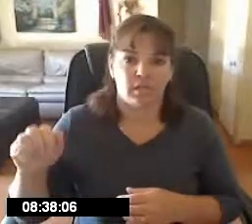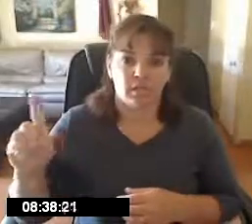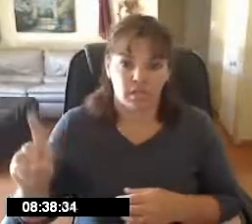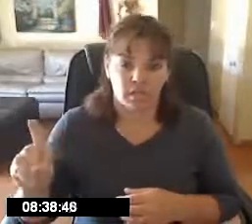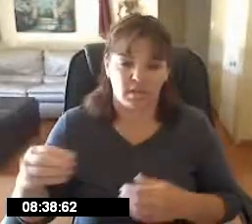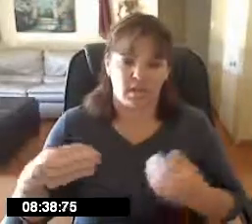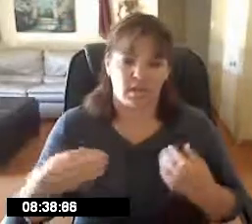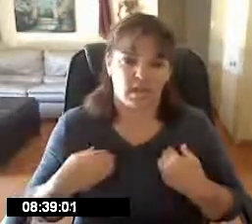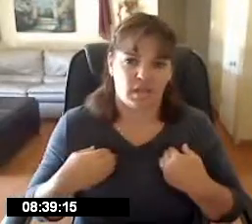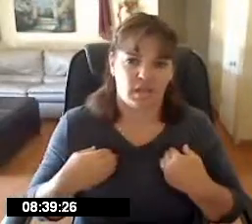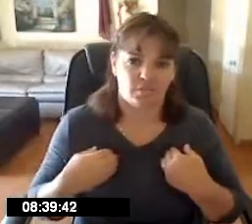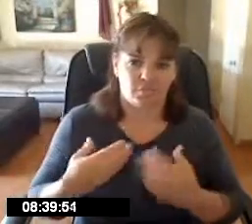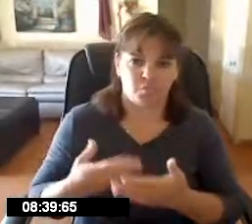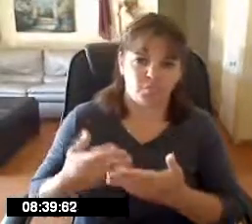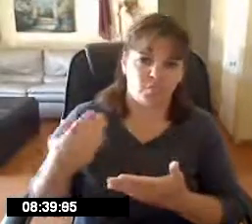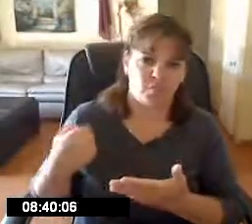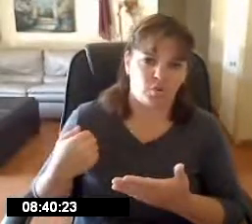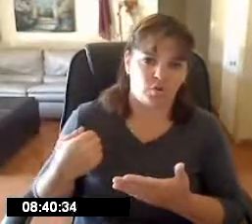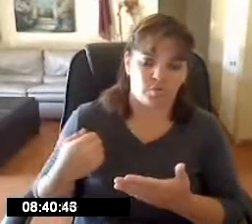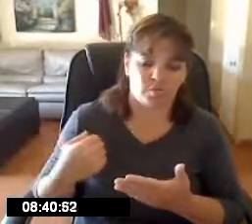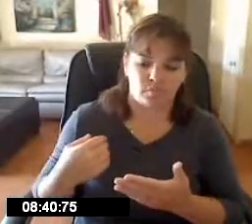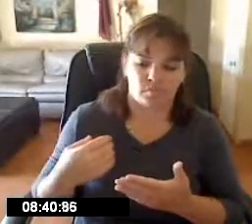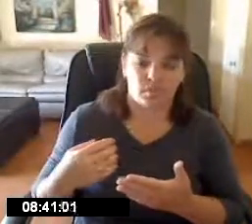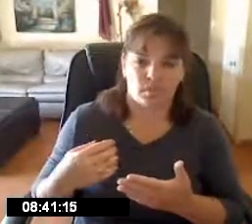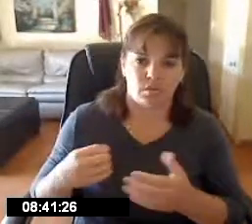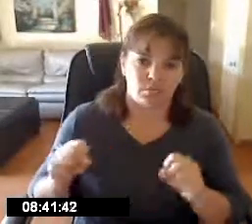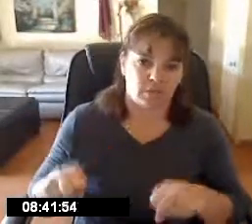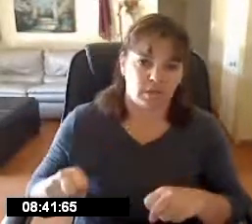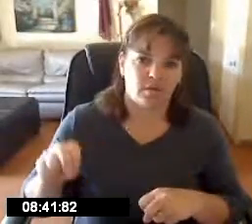Ethics themselves before NAD and RID came together to